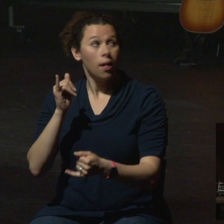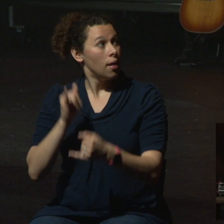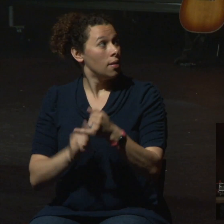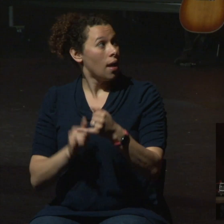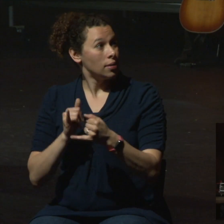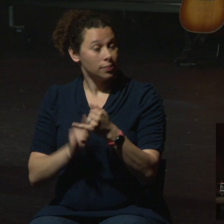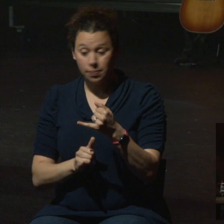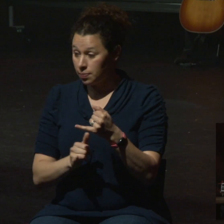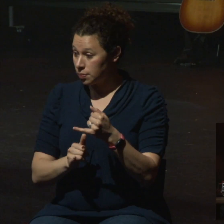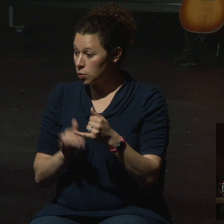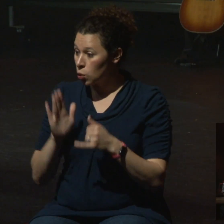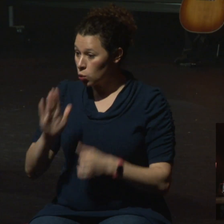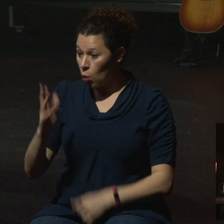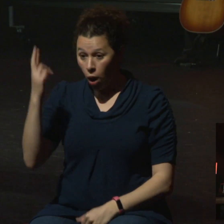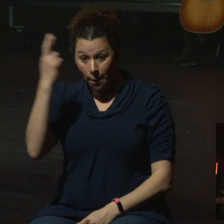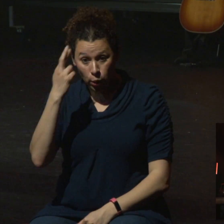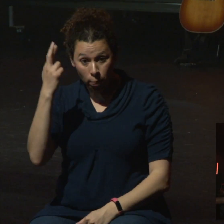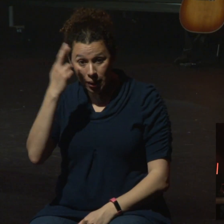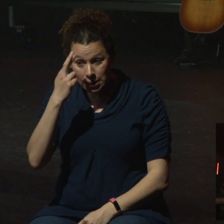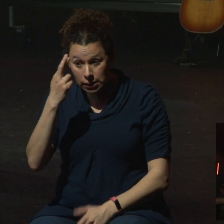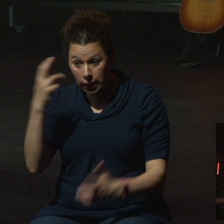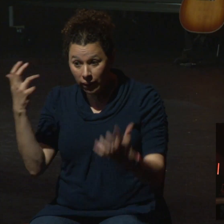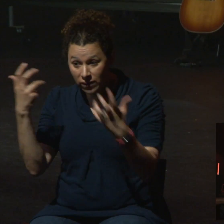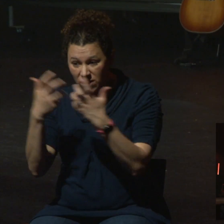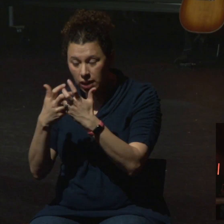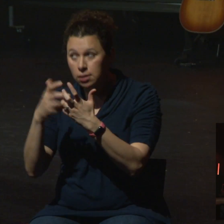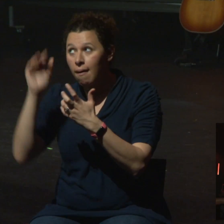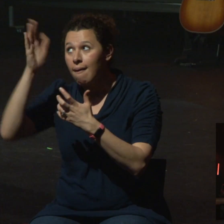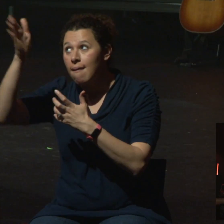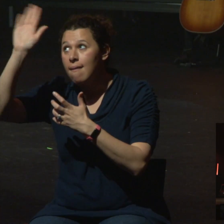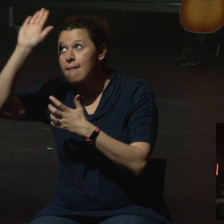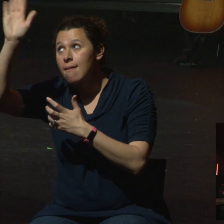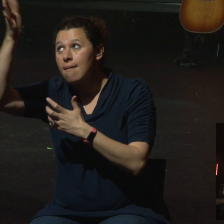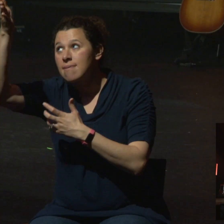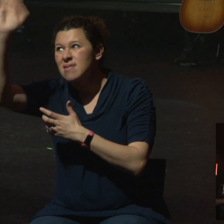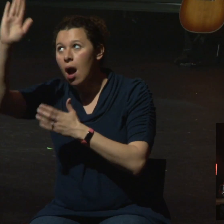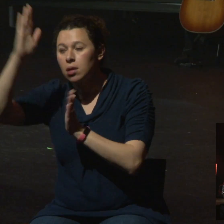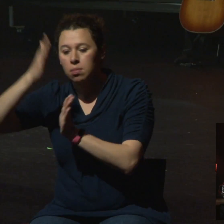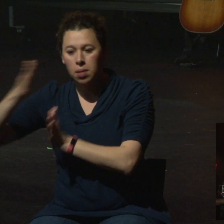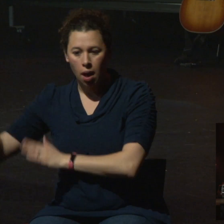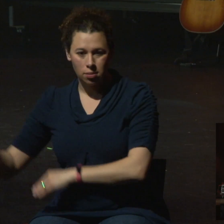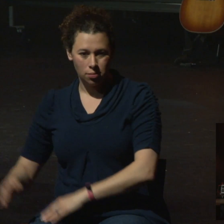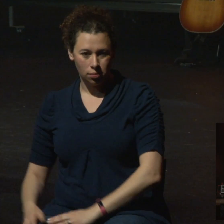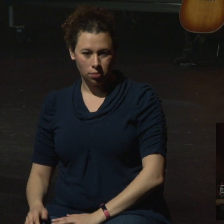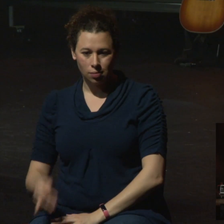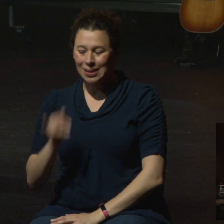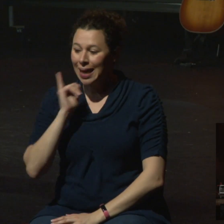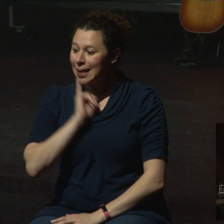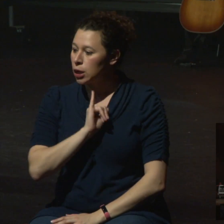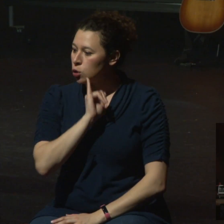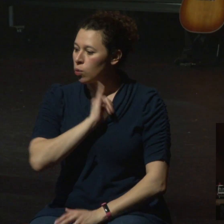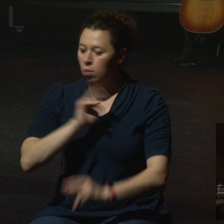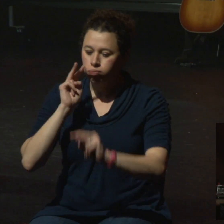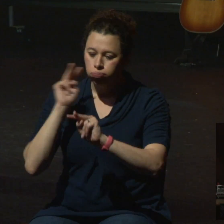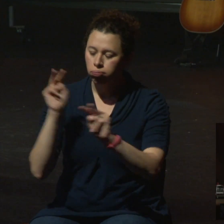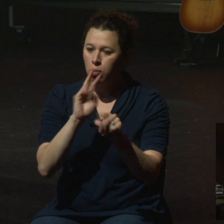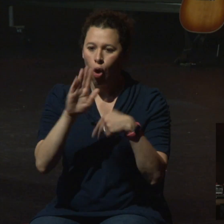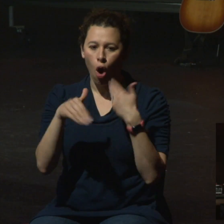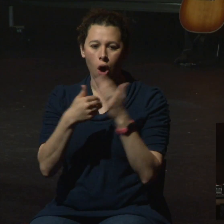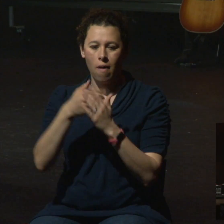plan. Your purpose fits into God's plan. Israel witnesses all the plagues. Passover is